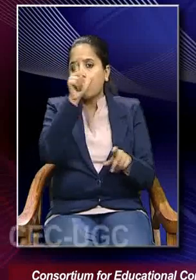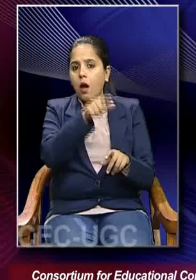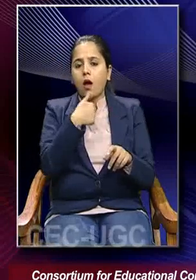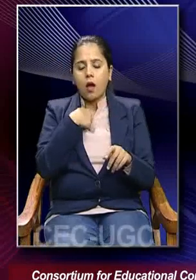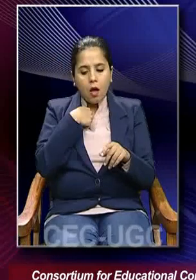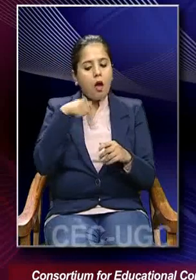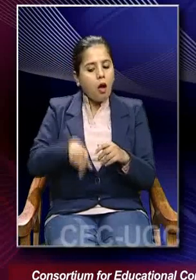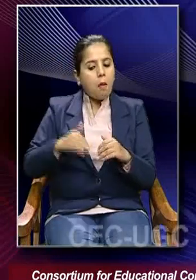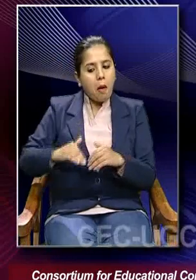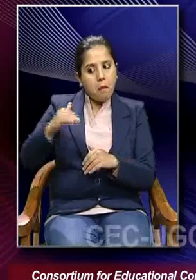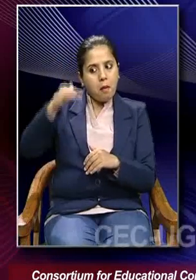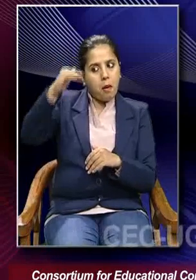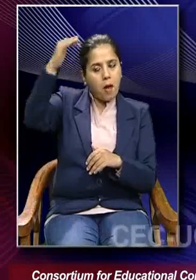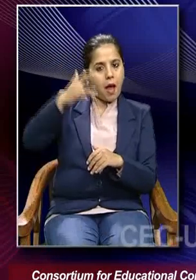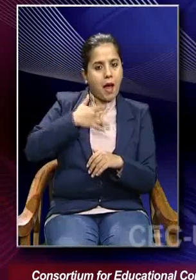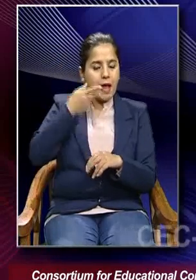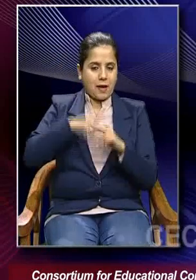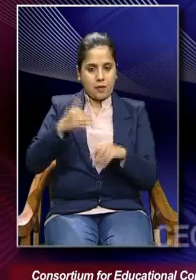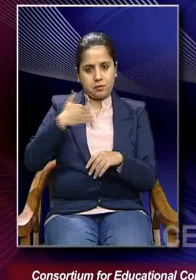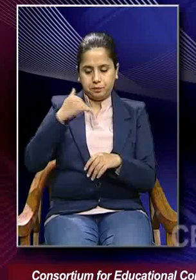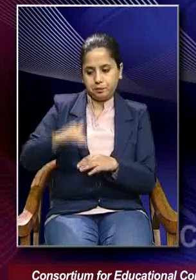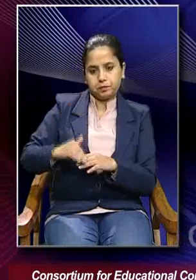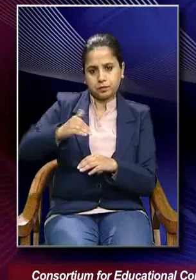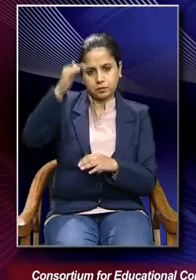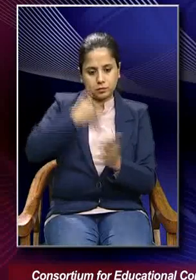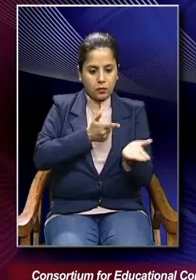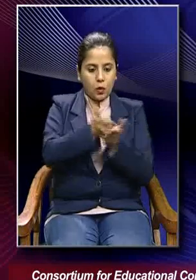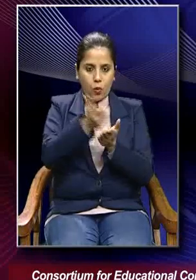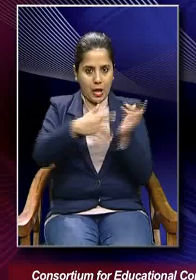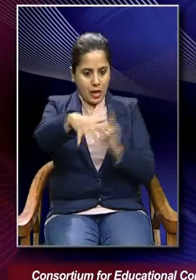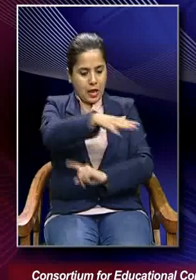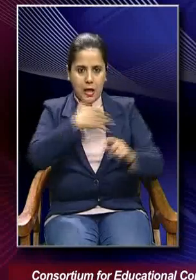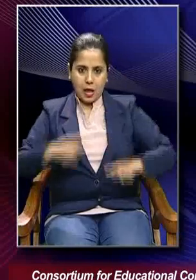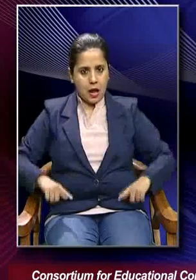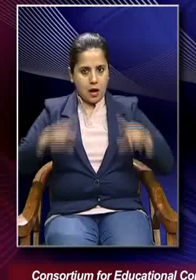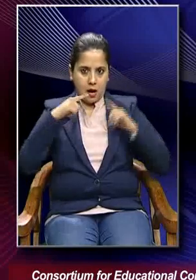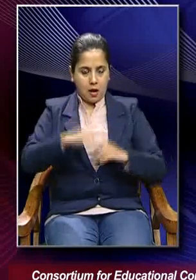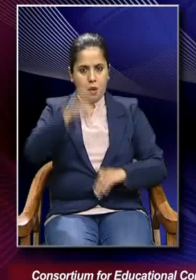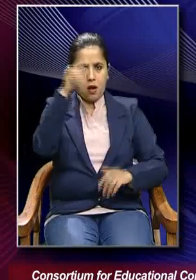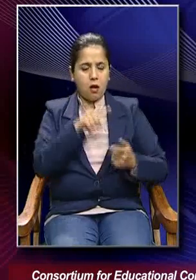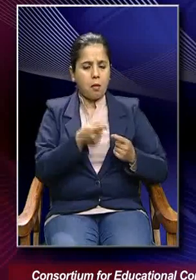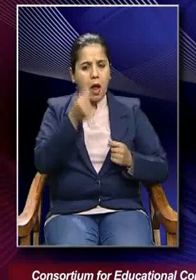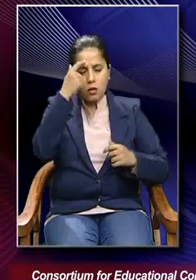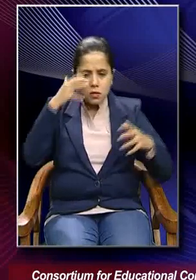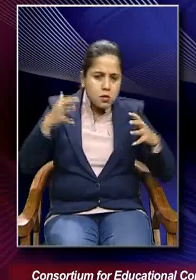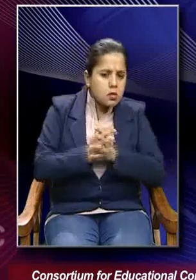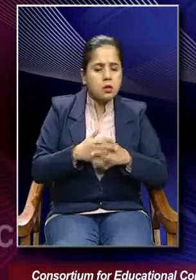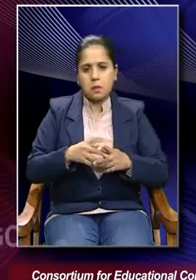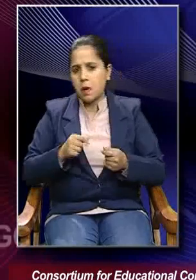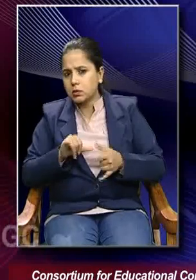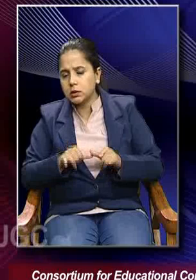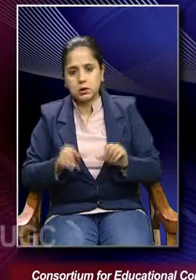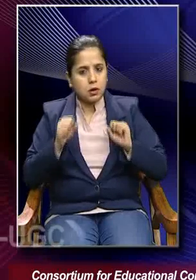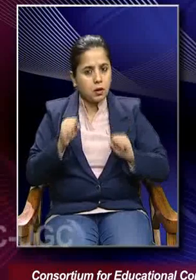up. So if I am growing up, say, in a rural area under economic stress, I will have